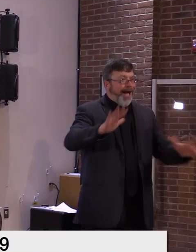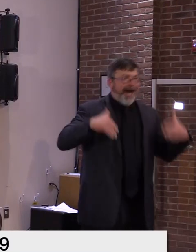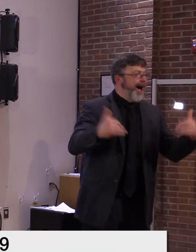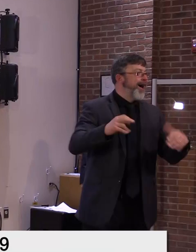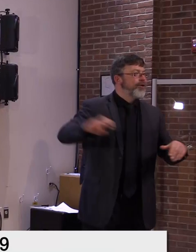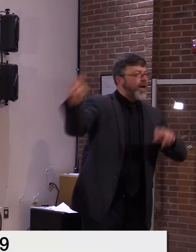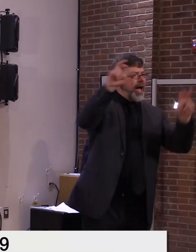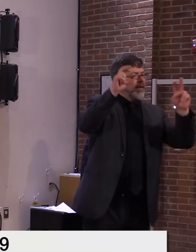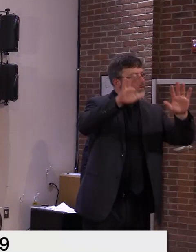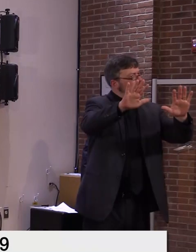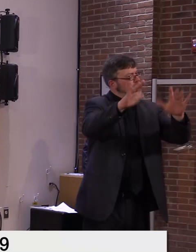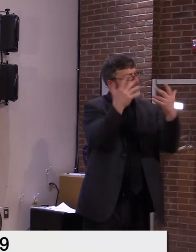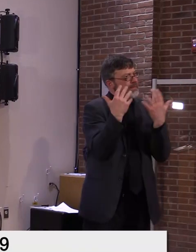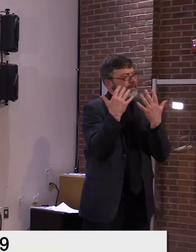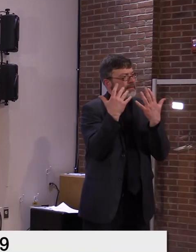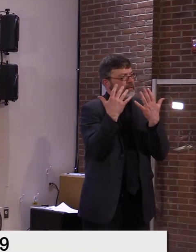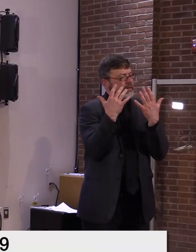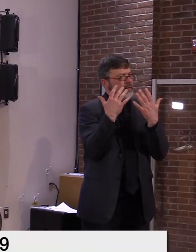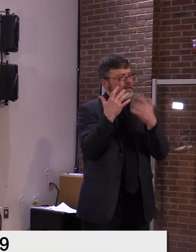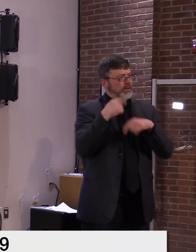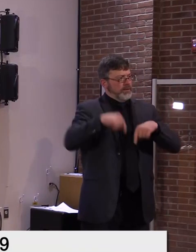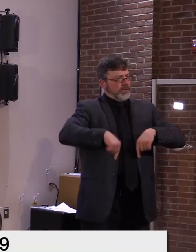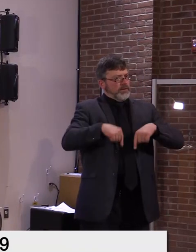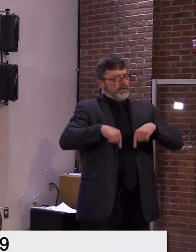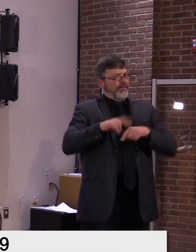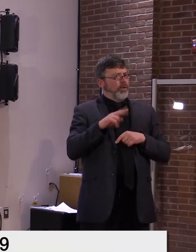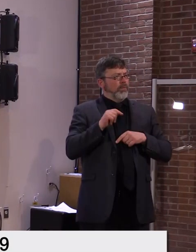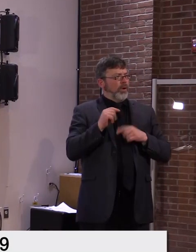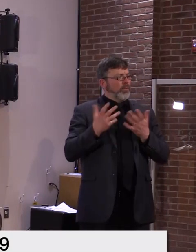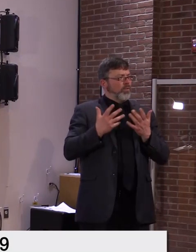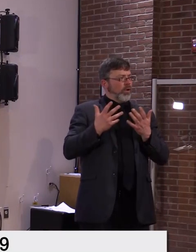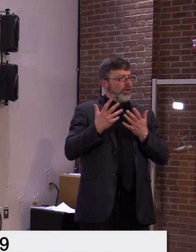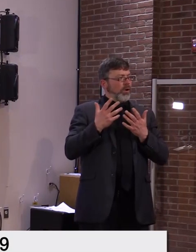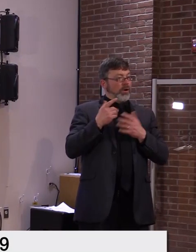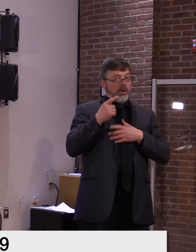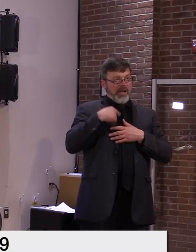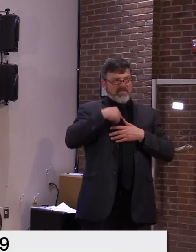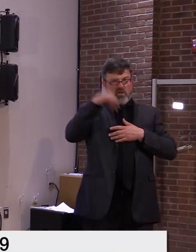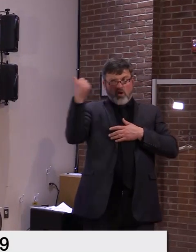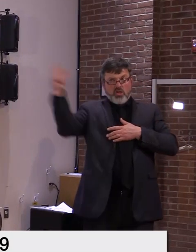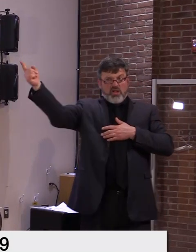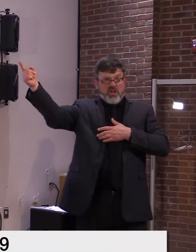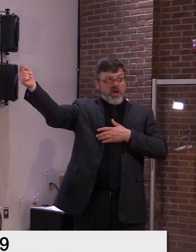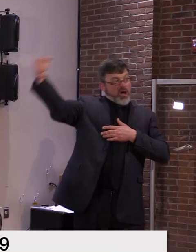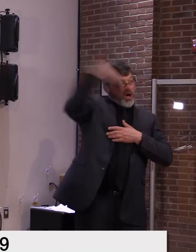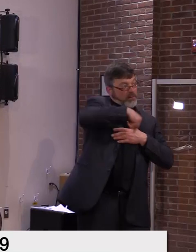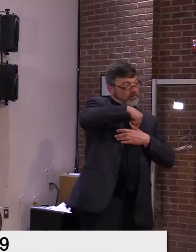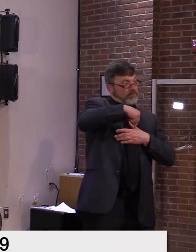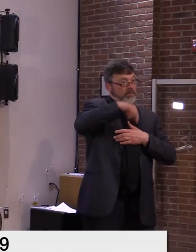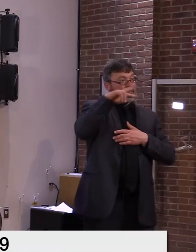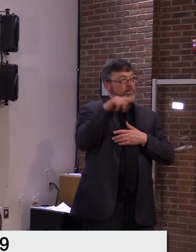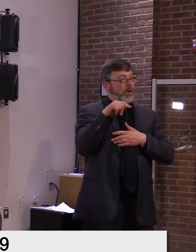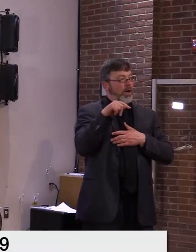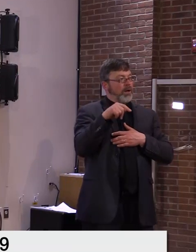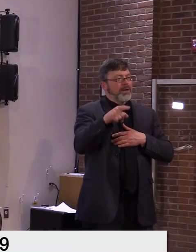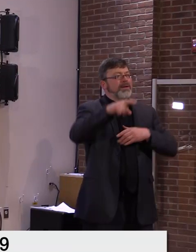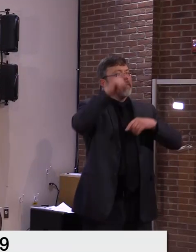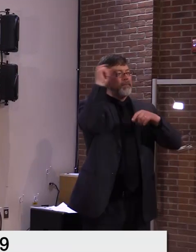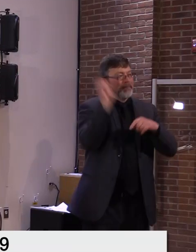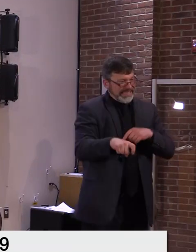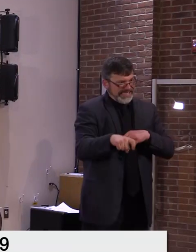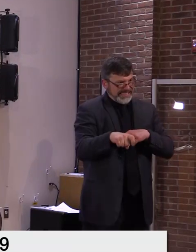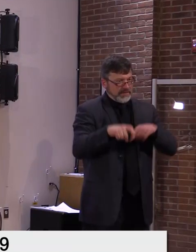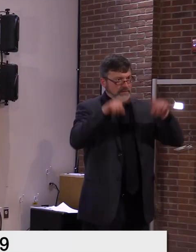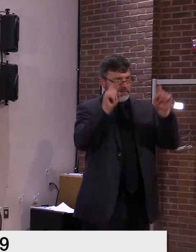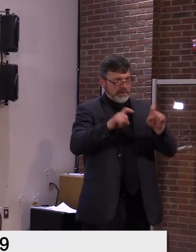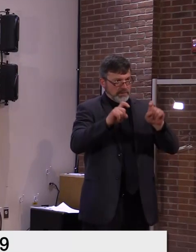new policy. If you are a visitor to Vermont, you will need to get tested 3 days before you come